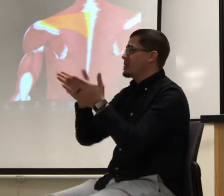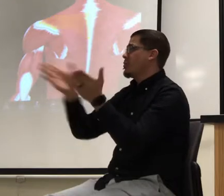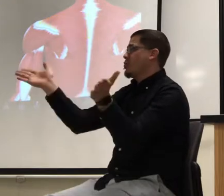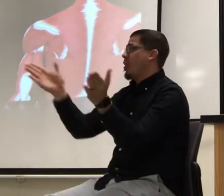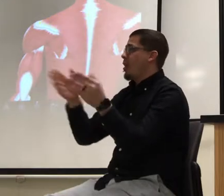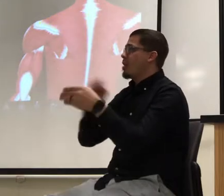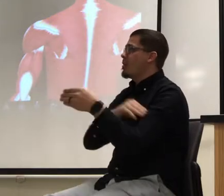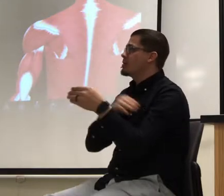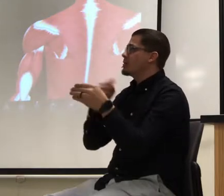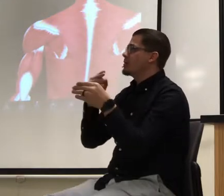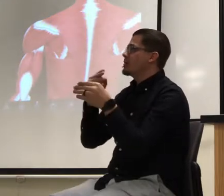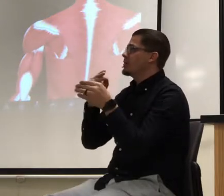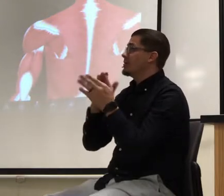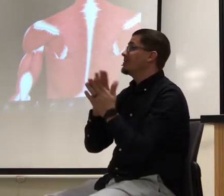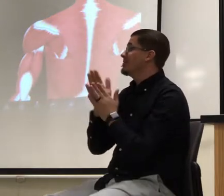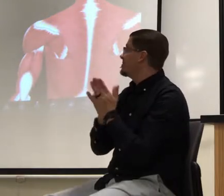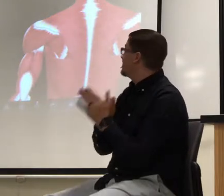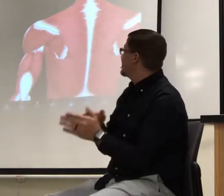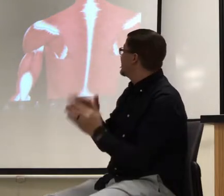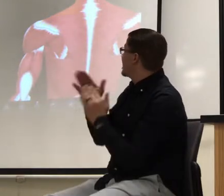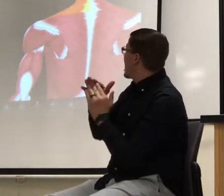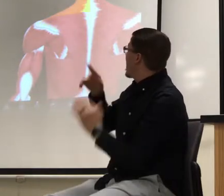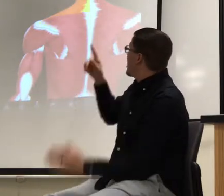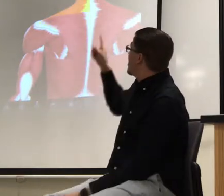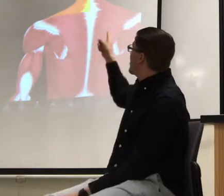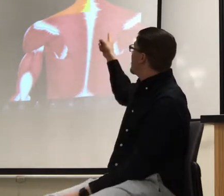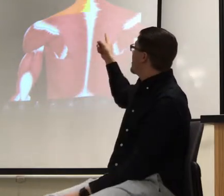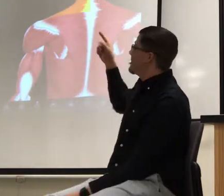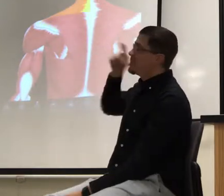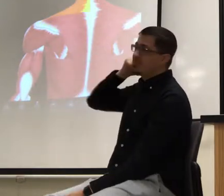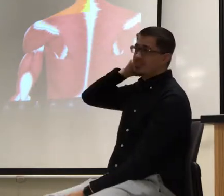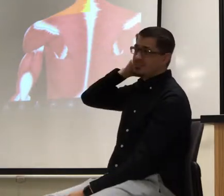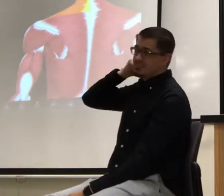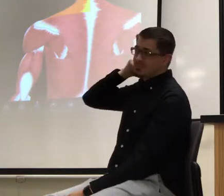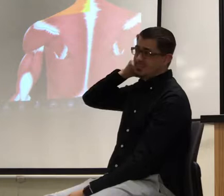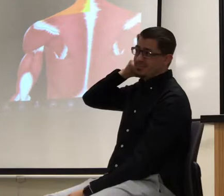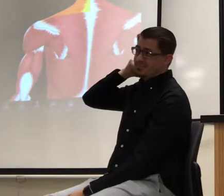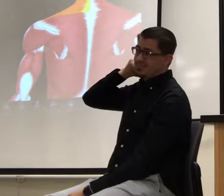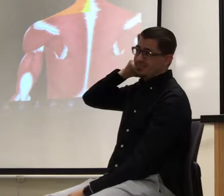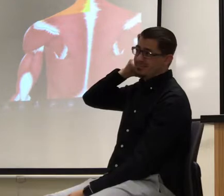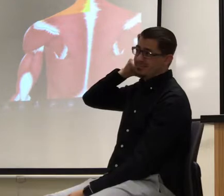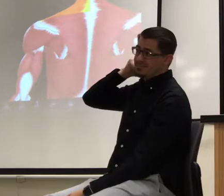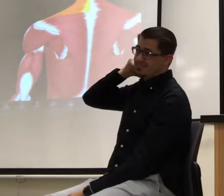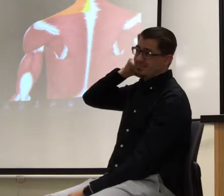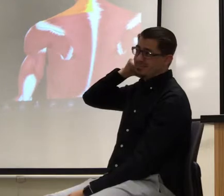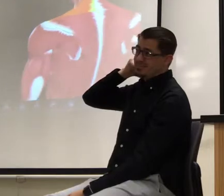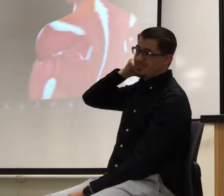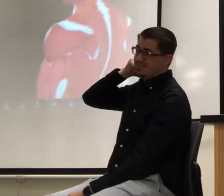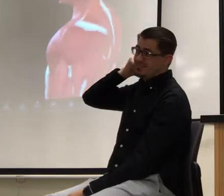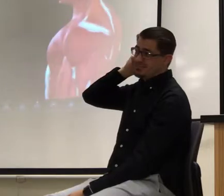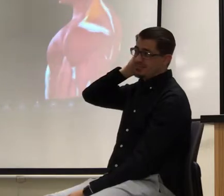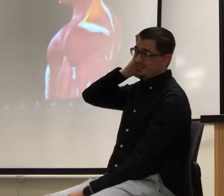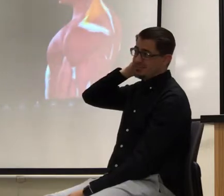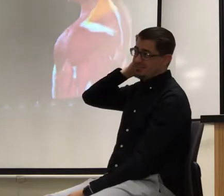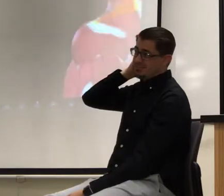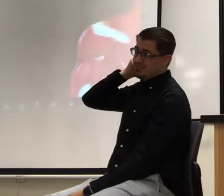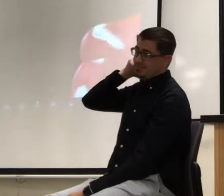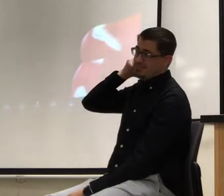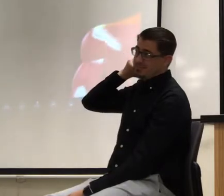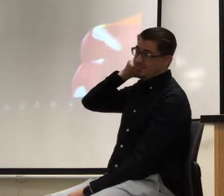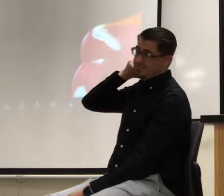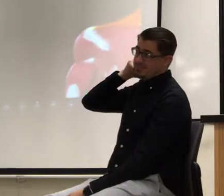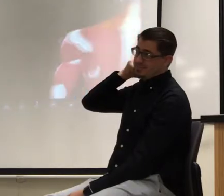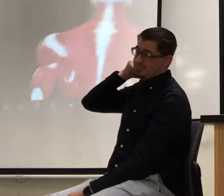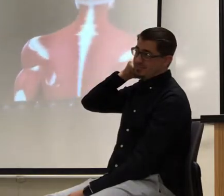This top part here, right here, okay, there we go. It's the descending part of trapezius.